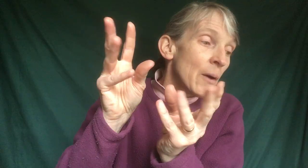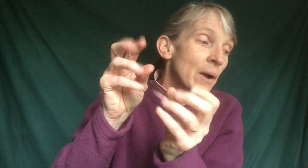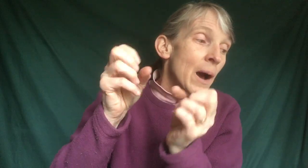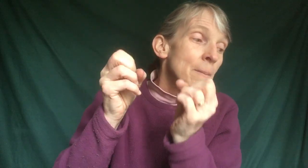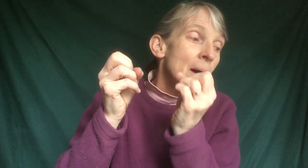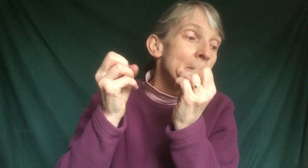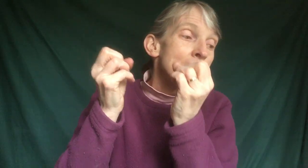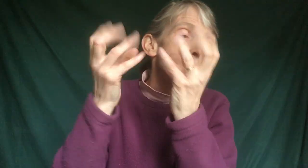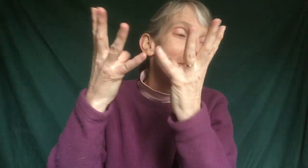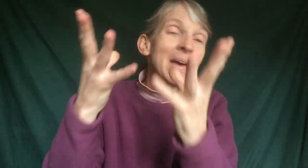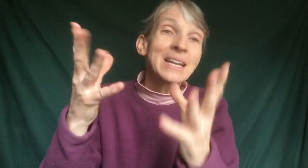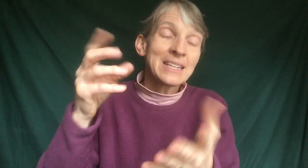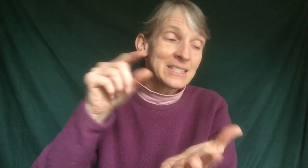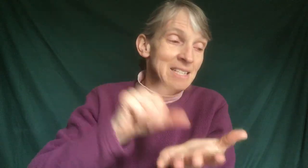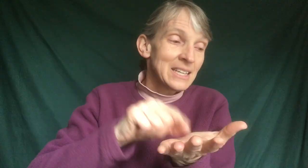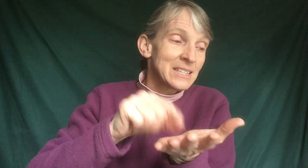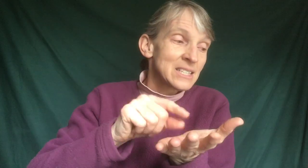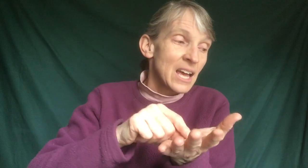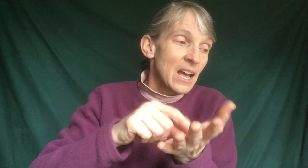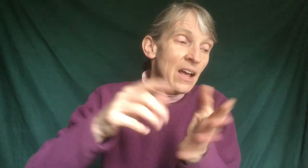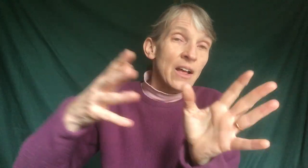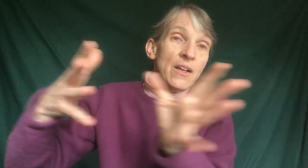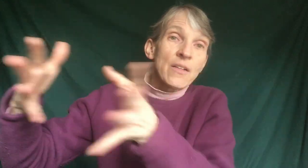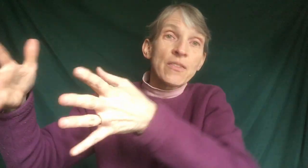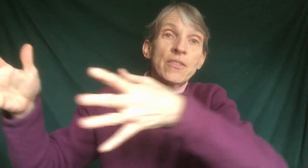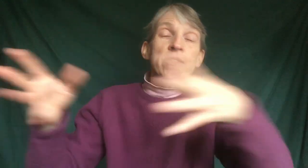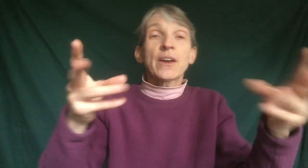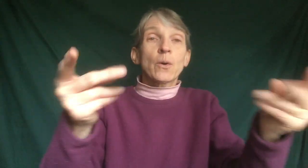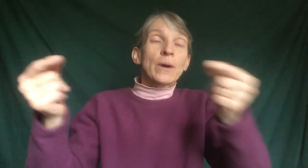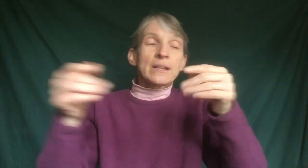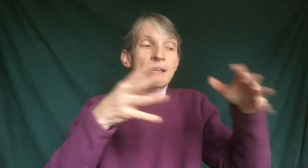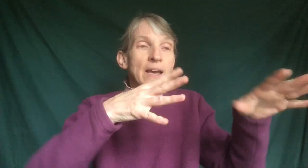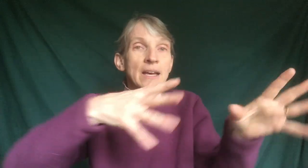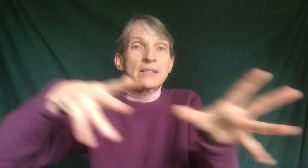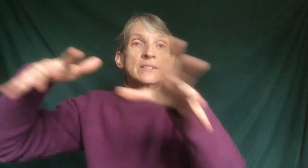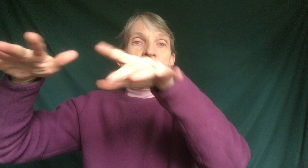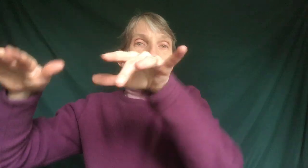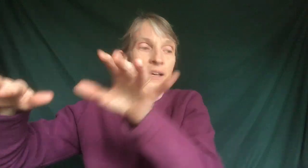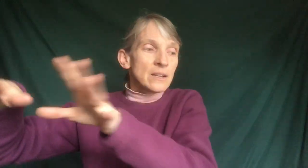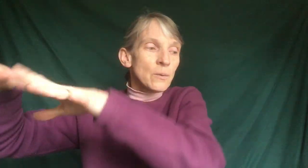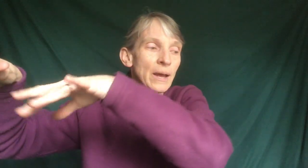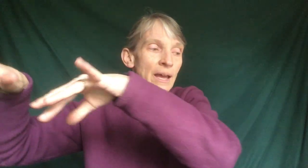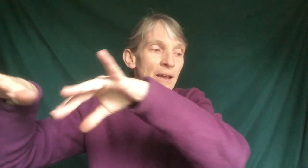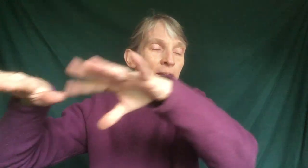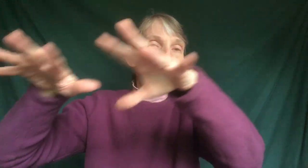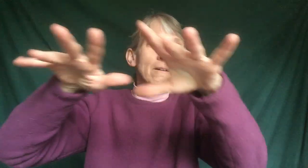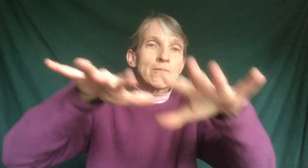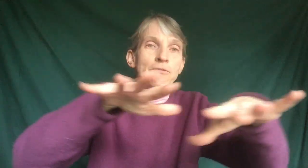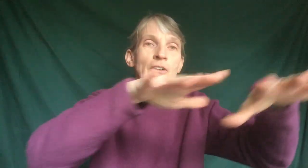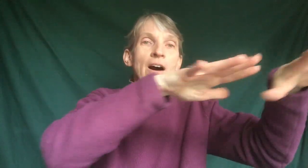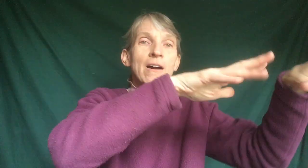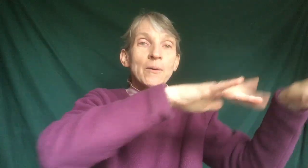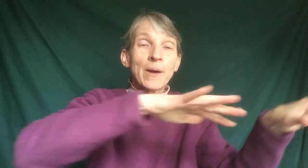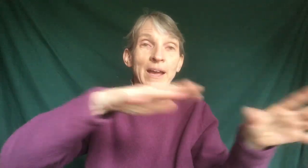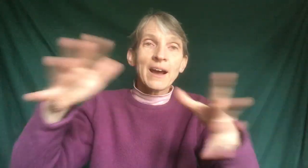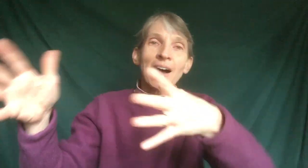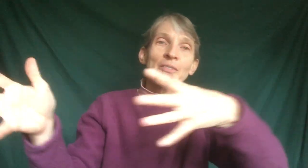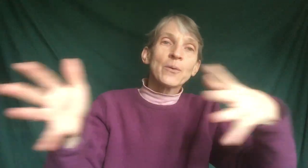Out come many seeds that quickly sail away, far away on the wind.